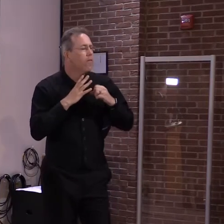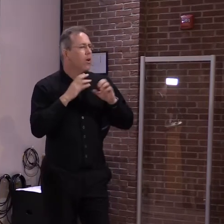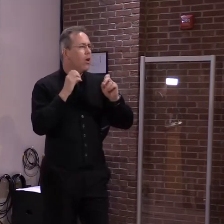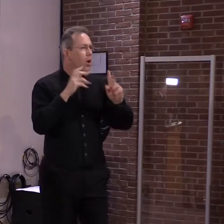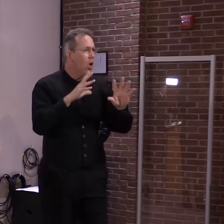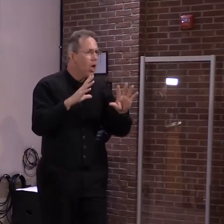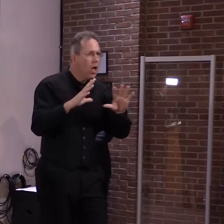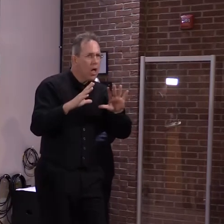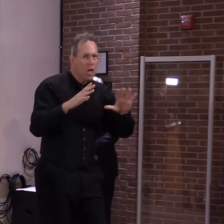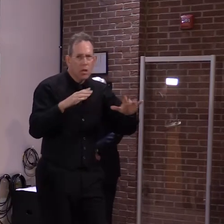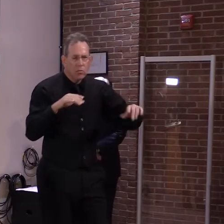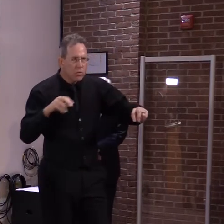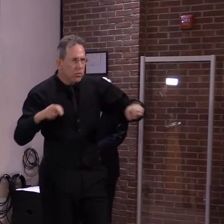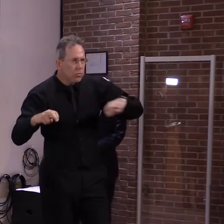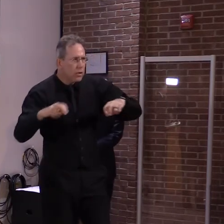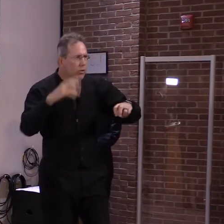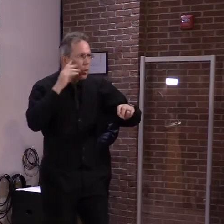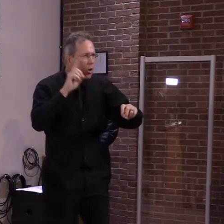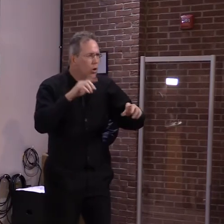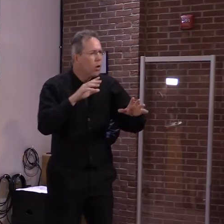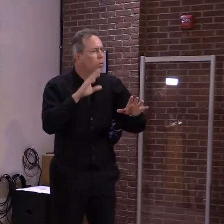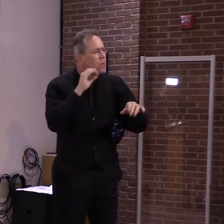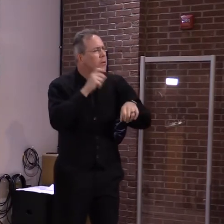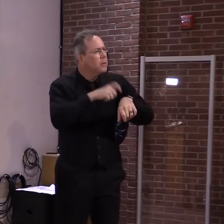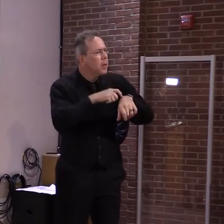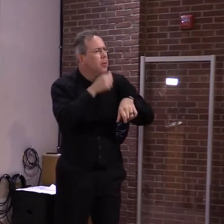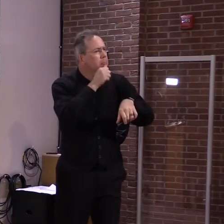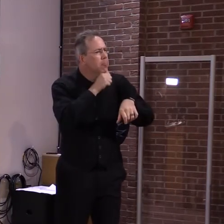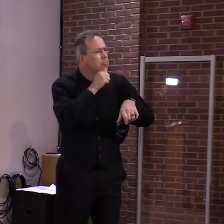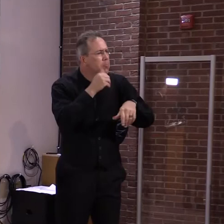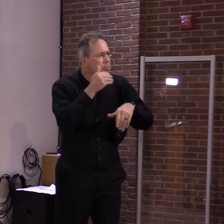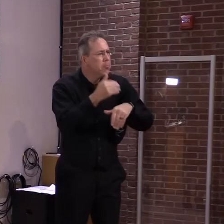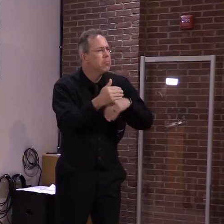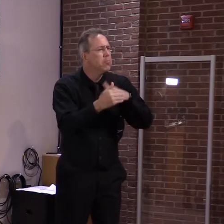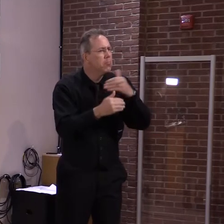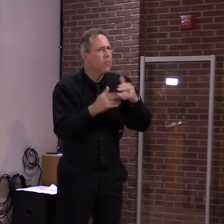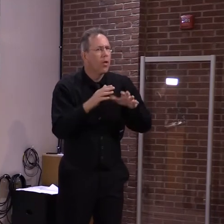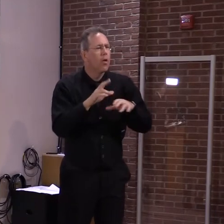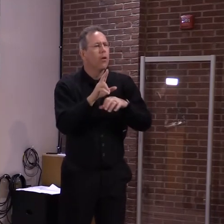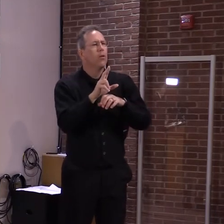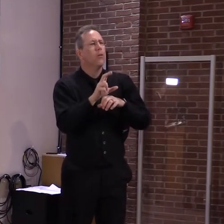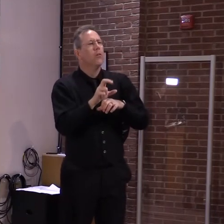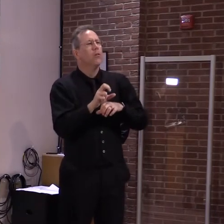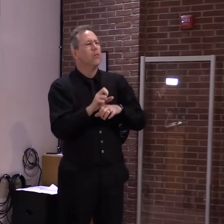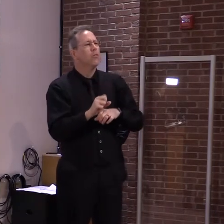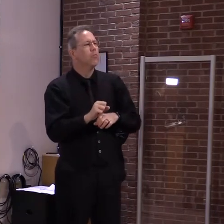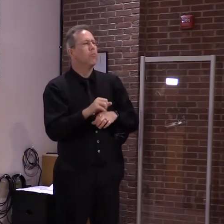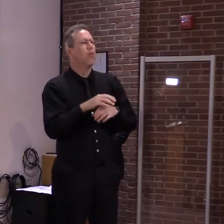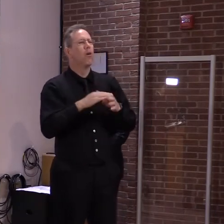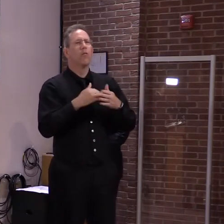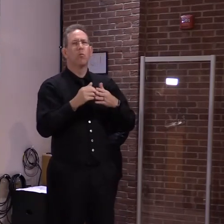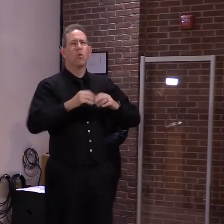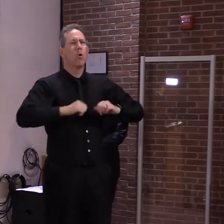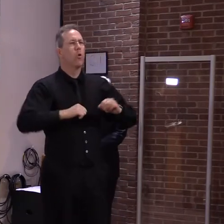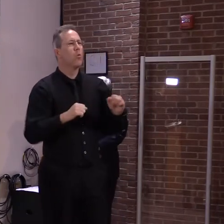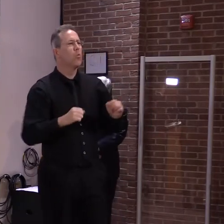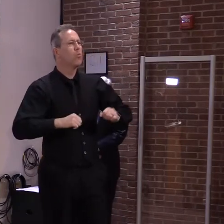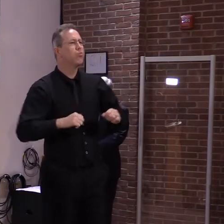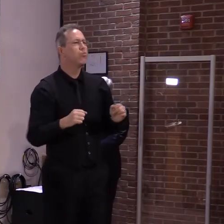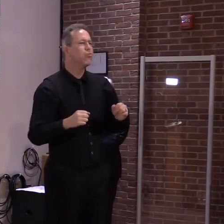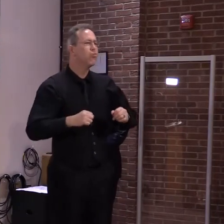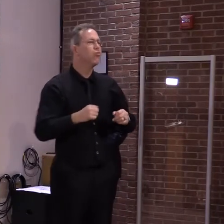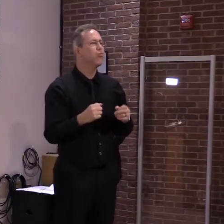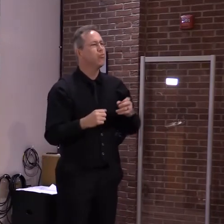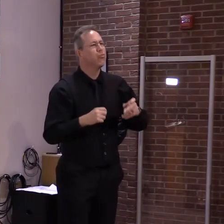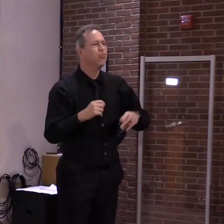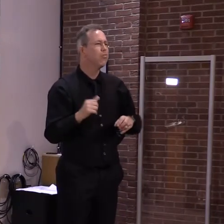this should give people the comfort that it's safe to get back out there. Just adhere to the guidance we have in